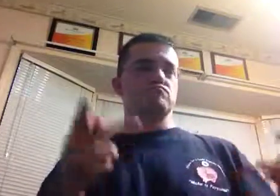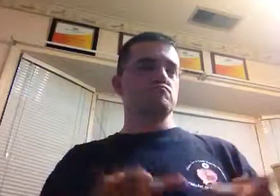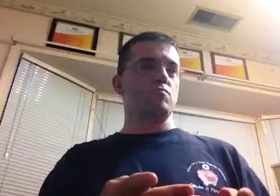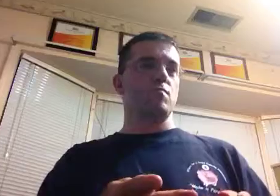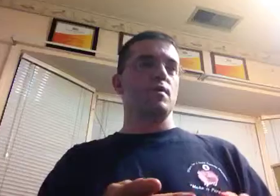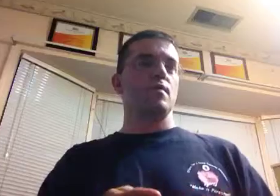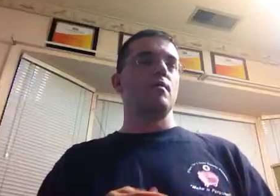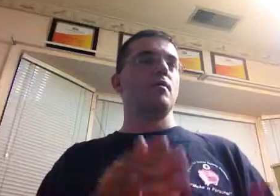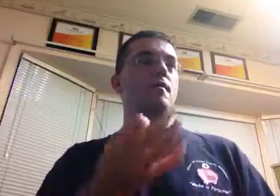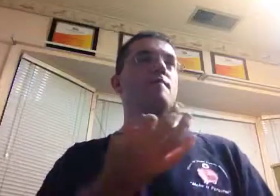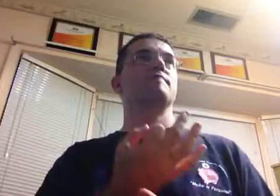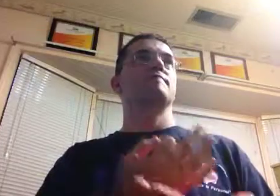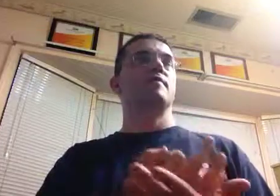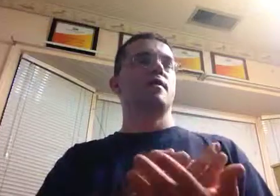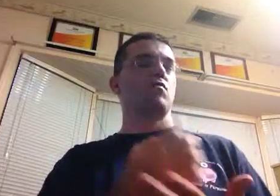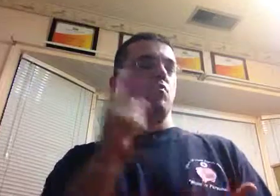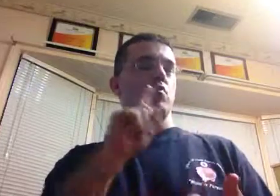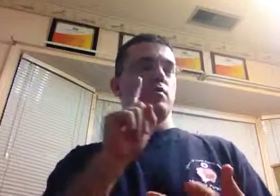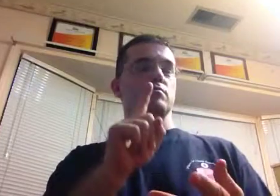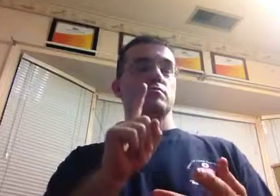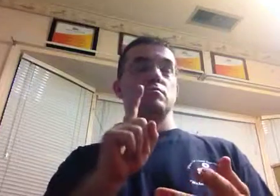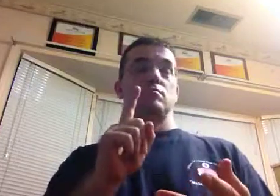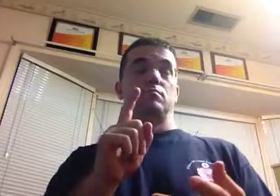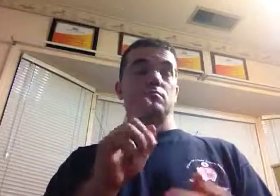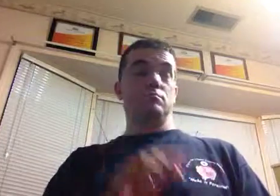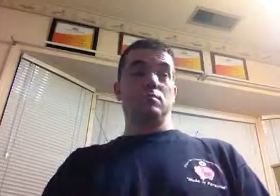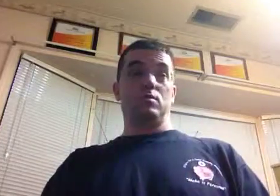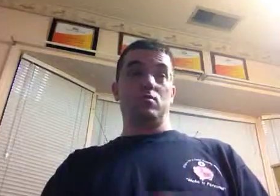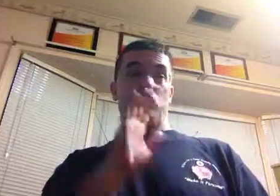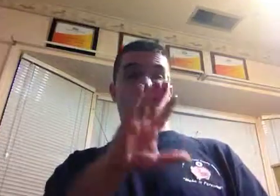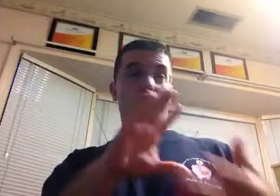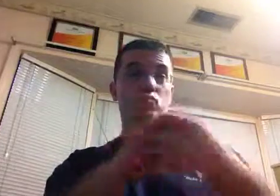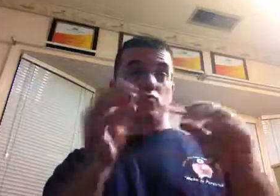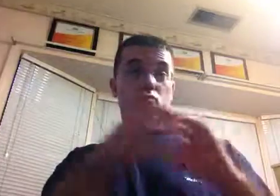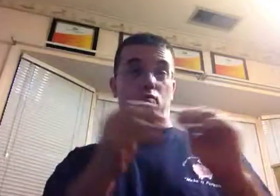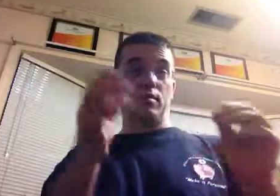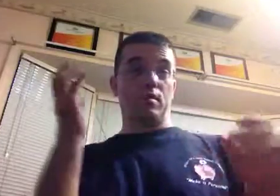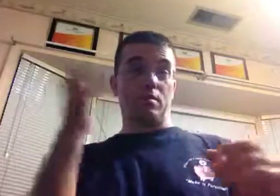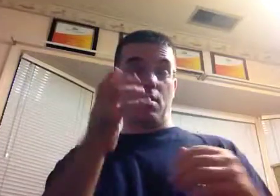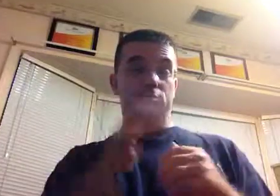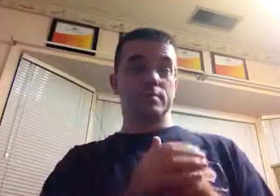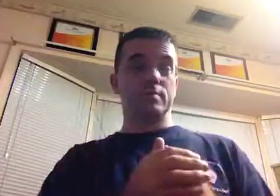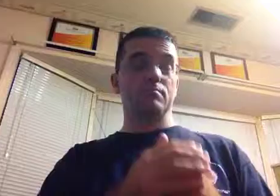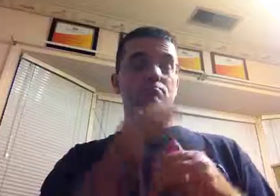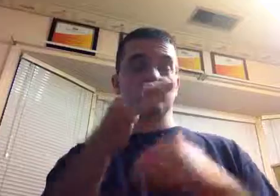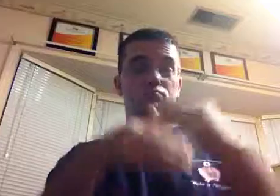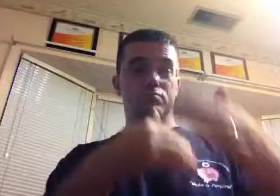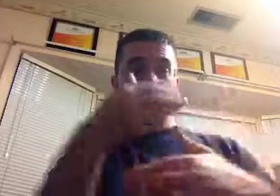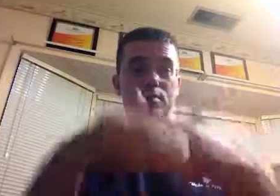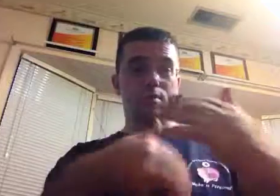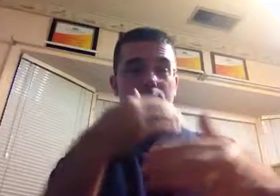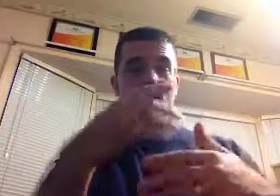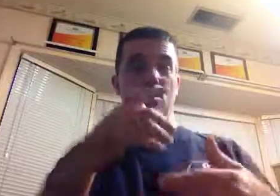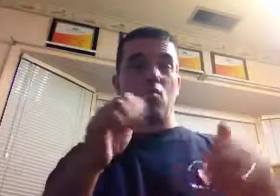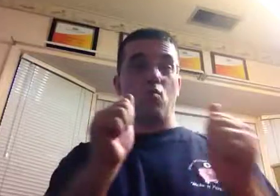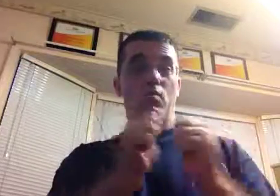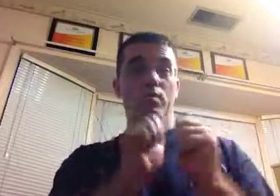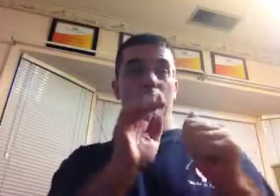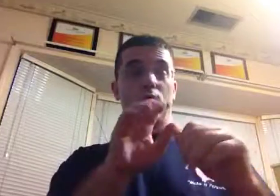where you guys came from, I mean, it's absolutely incredible. You guys did a great job through this process of your heart being broken.